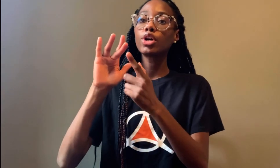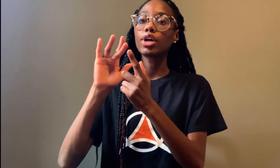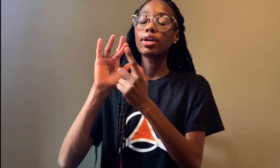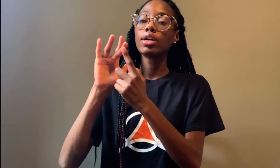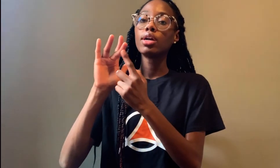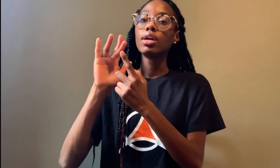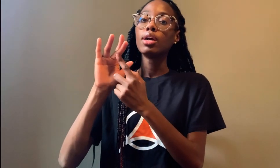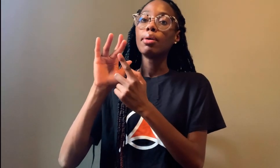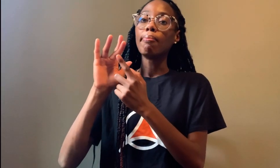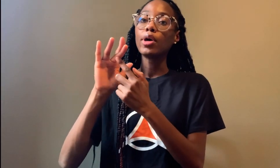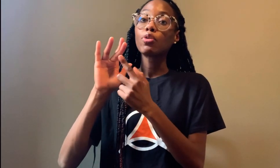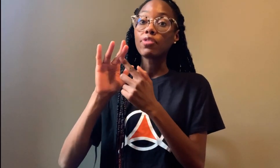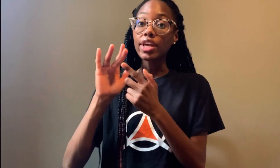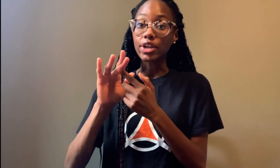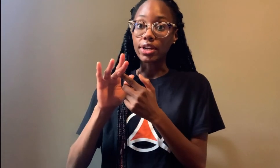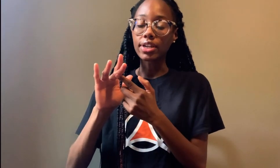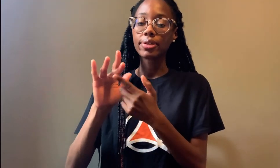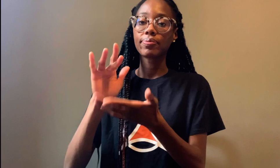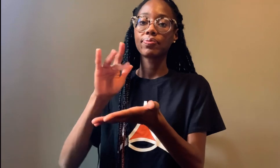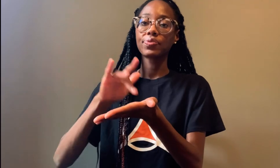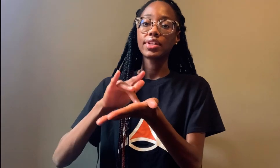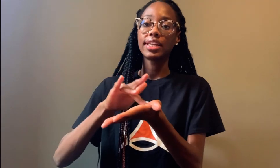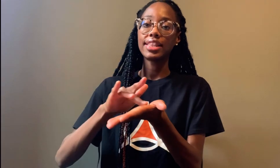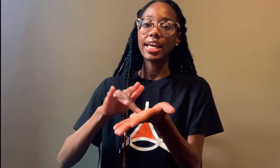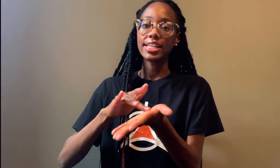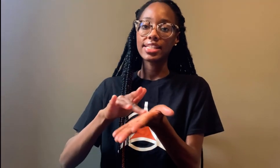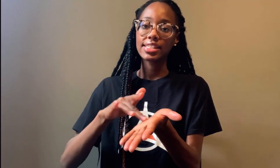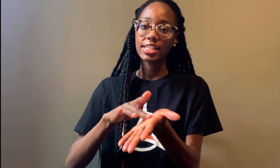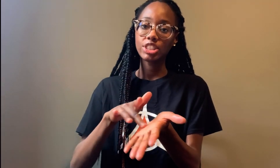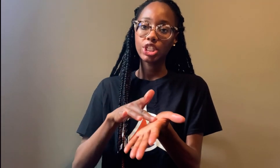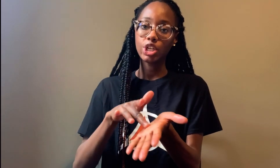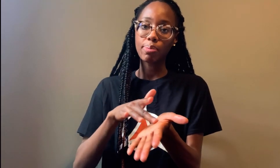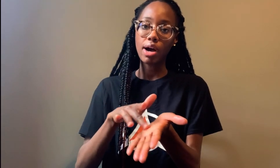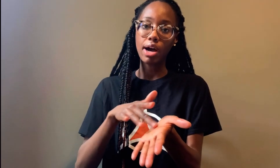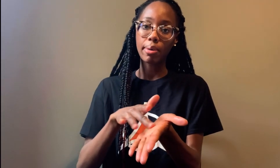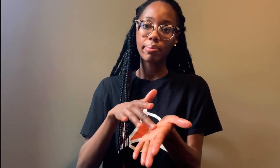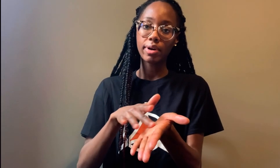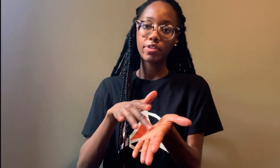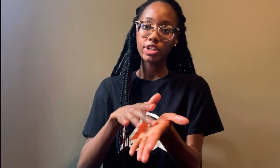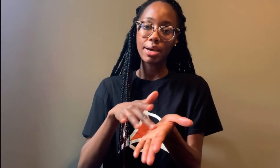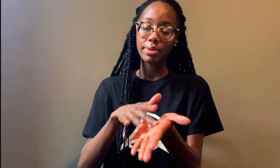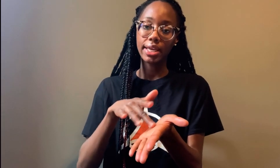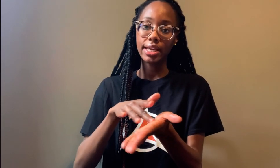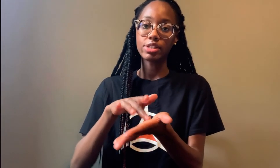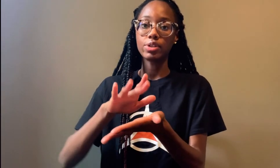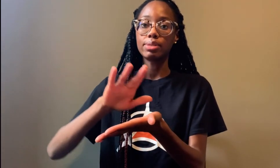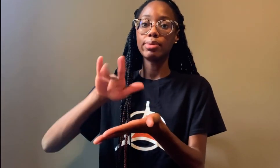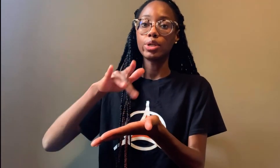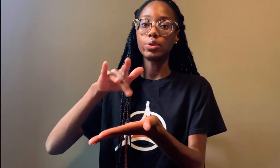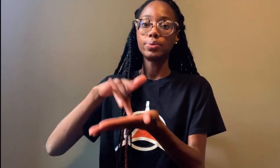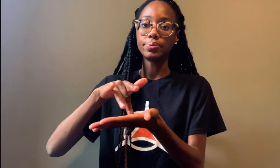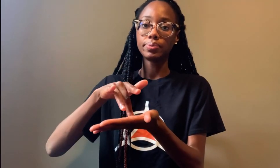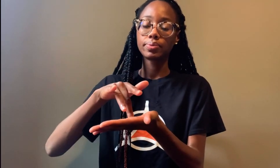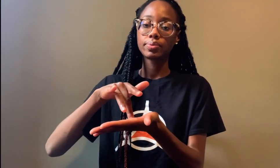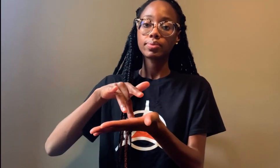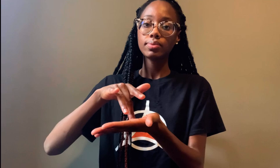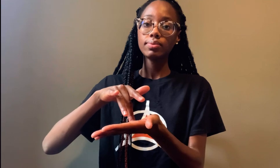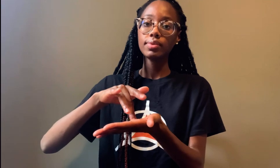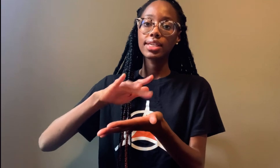your middle finger that is touching your palm of your dominant hand. So it's middle. It's like